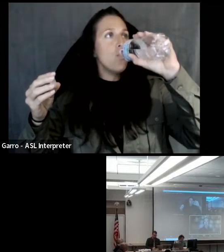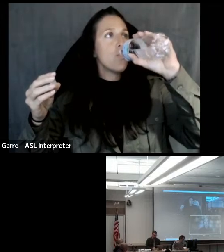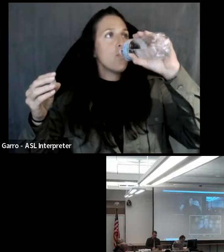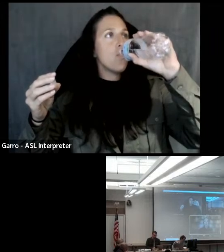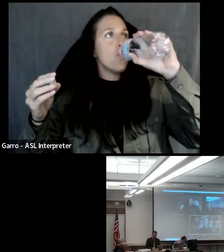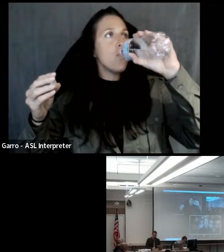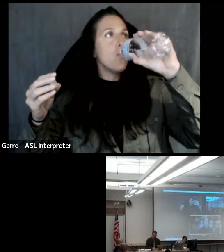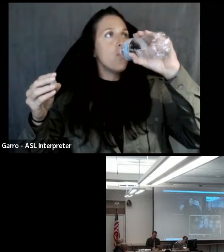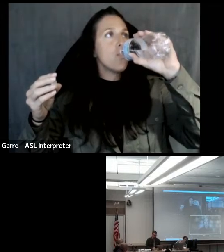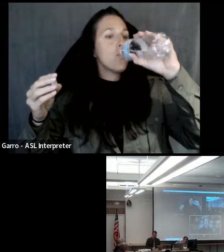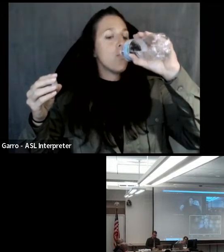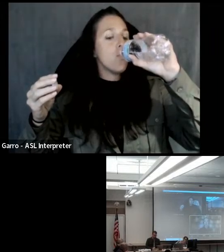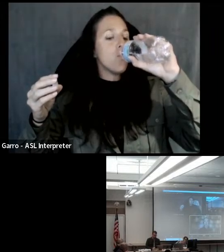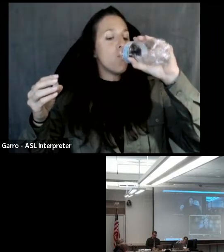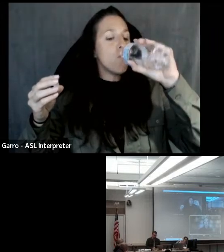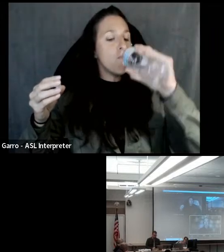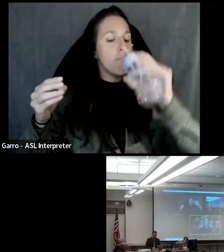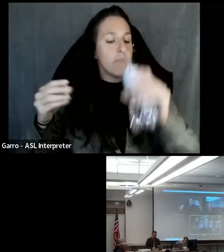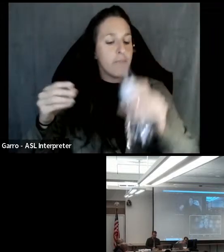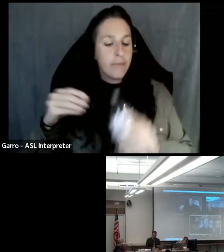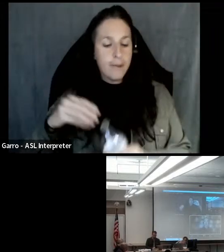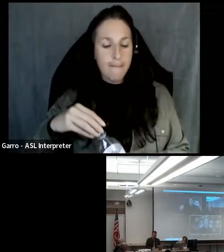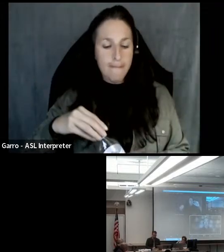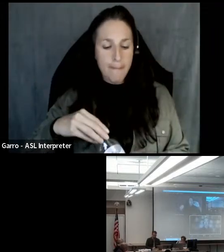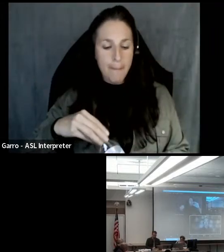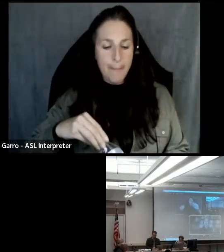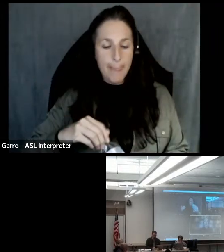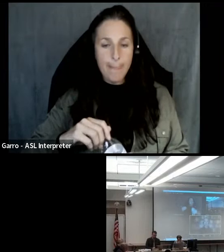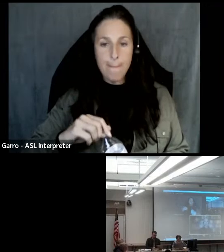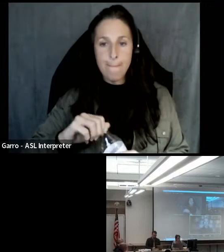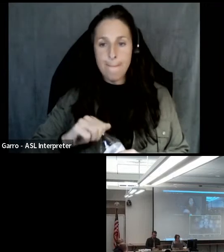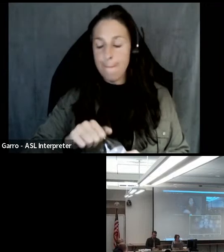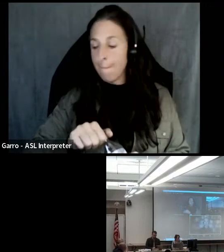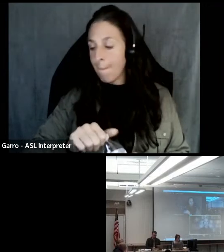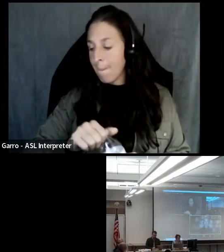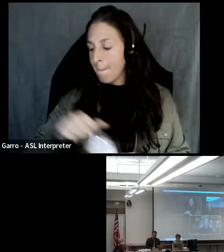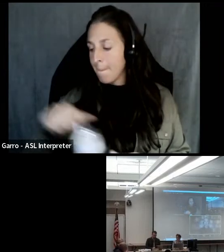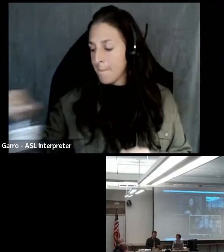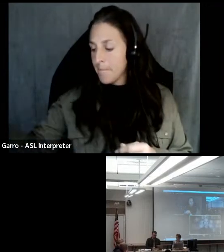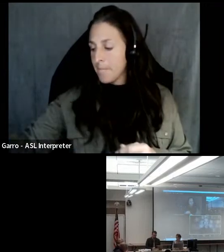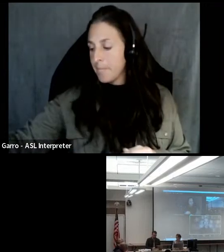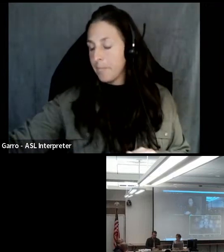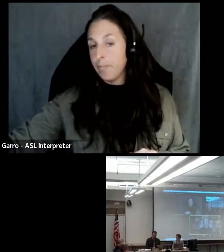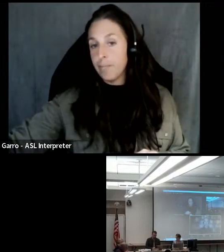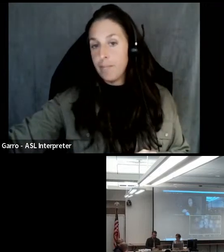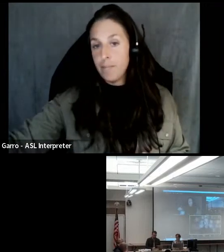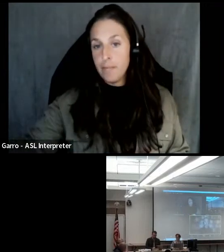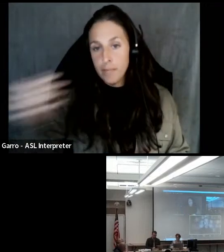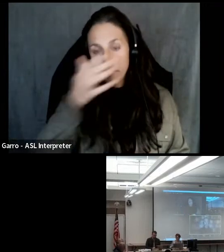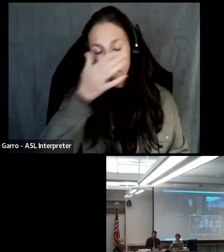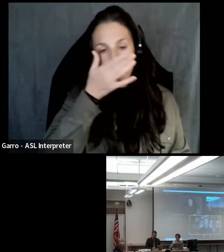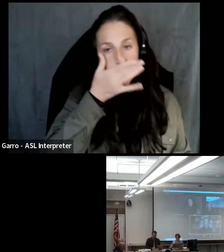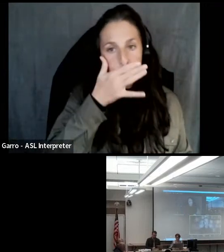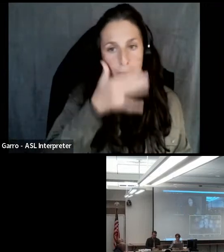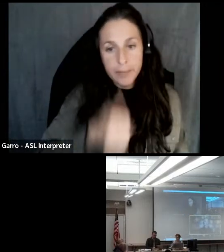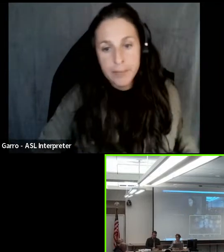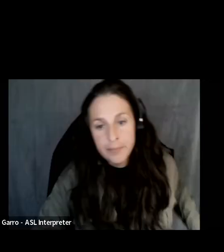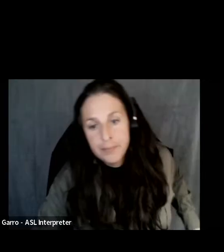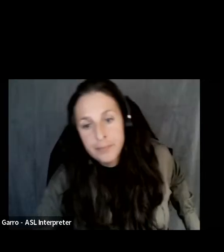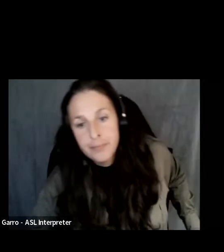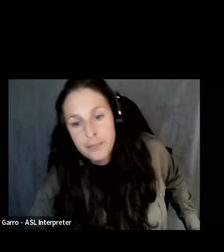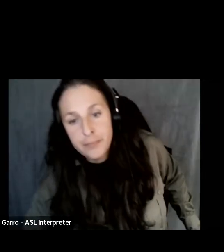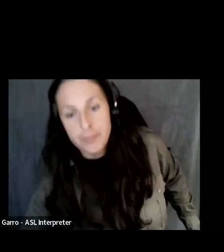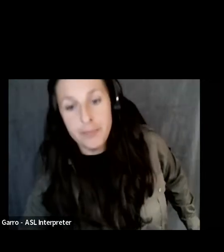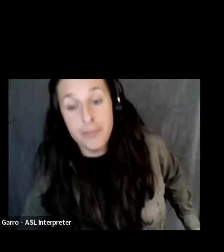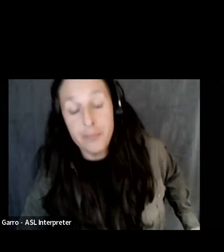en Interpretación de idiomas y después seleccione Español o Spanish. Gracias. Thank you. Okay. If